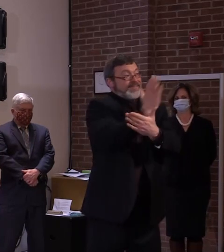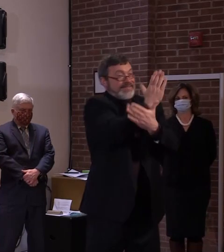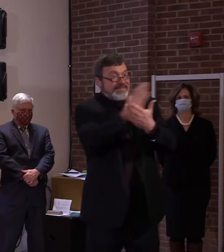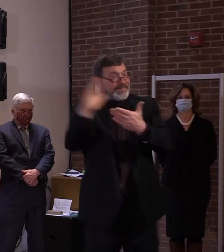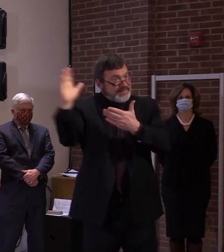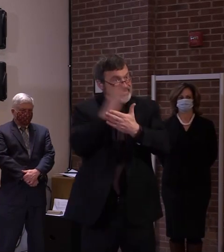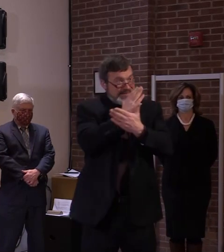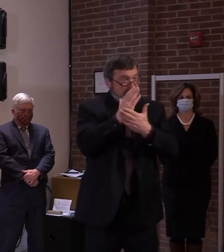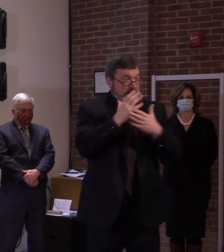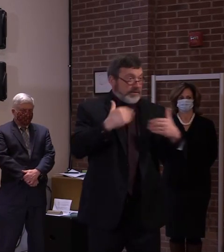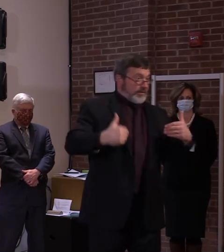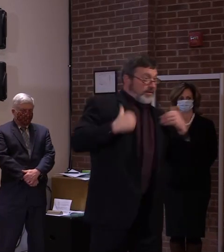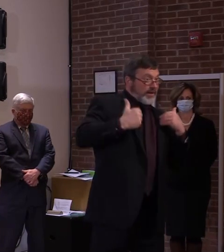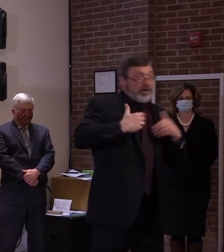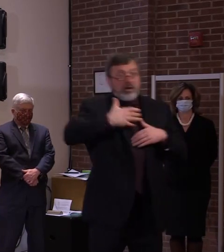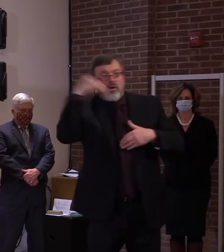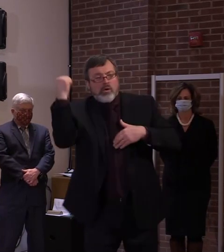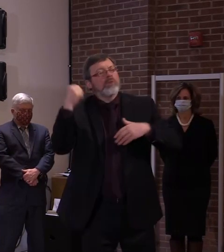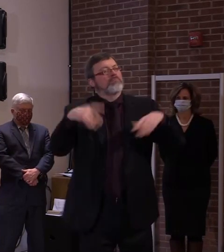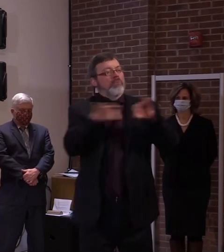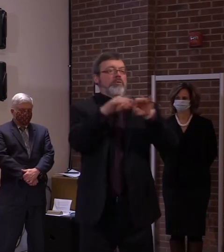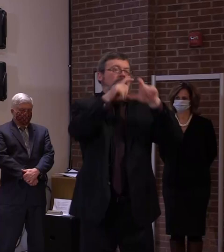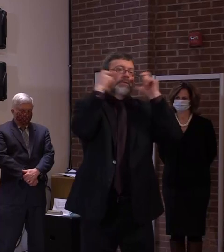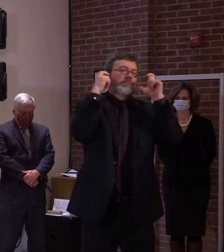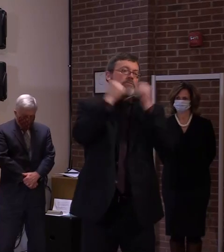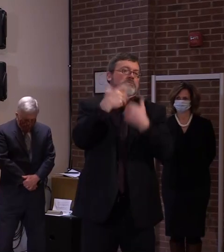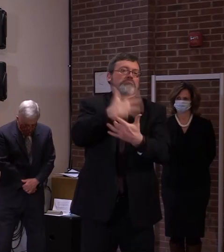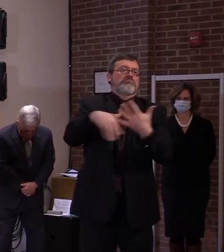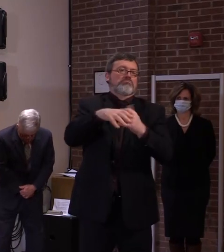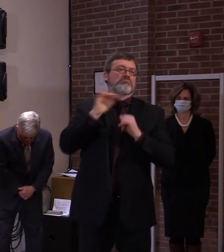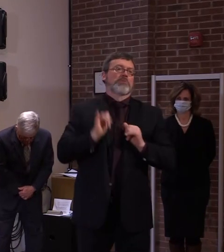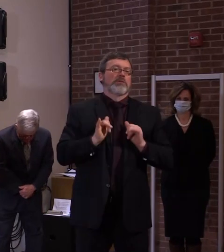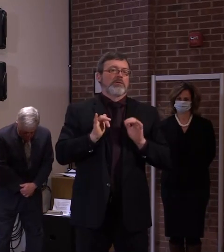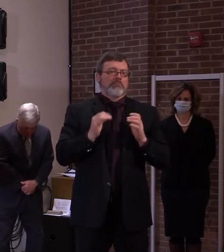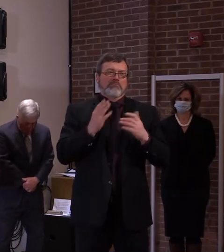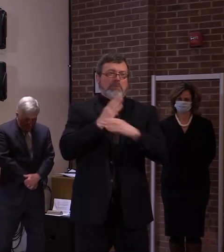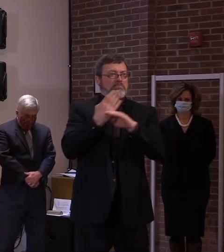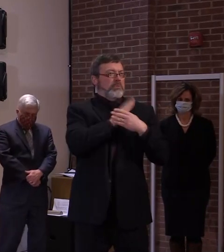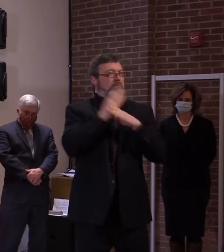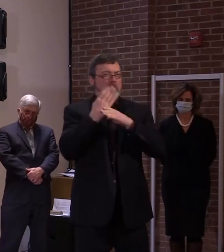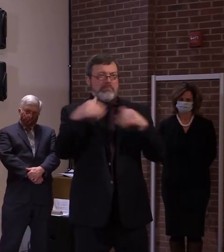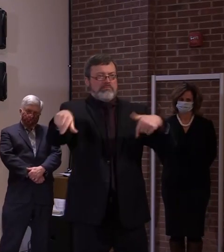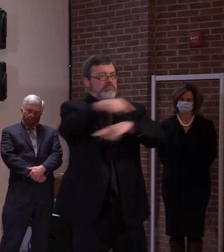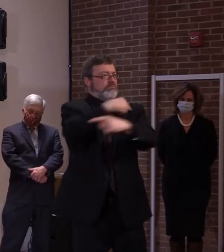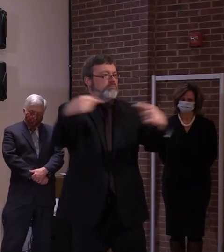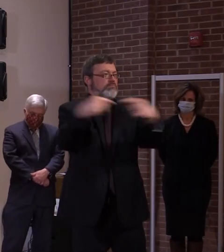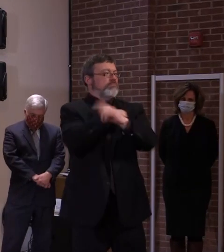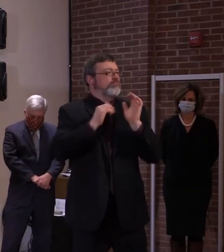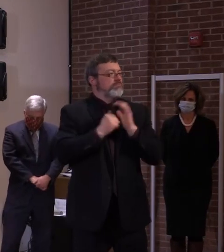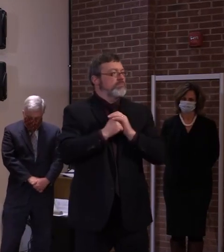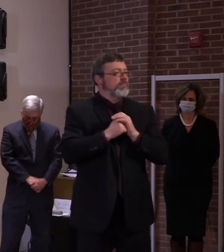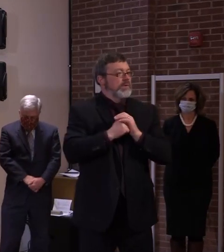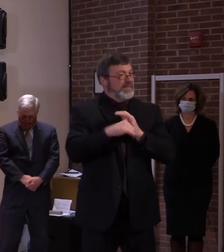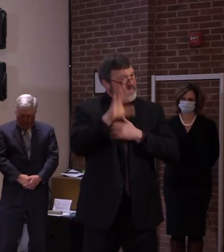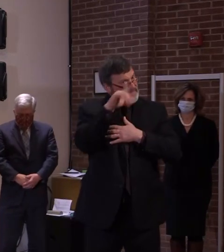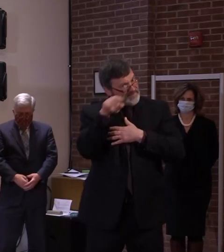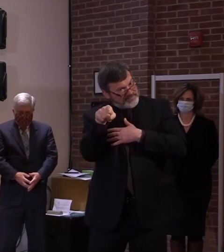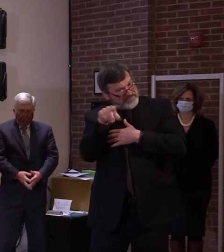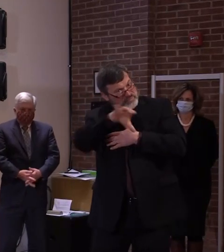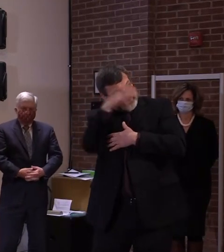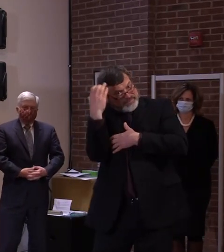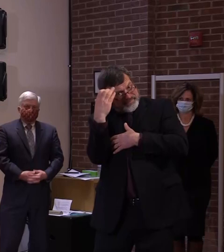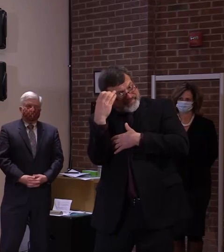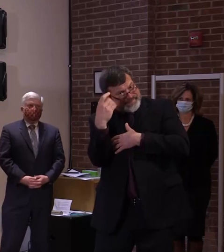and after a gathering. Hopefully, you've made your plans by now using this guidance. As we've learned,